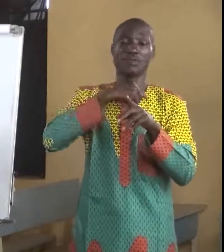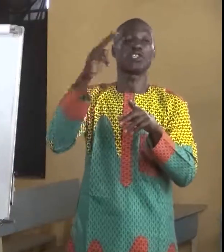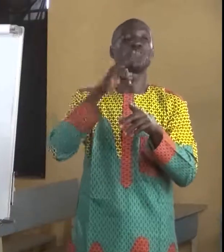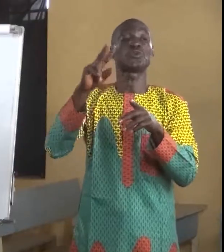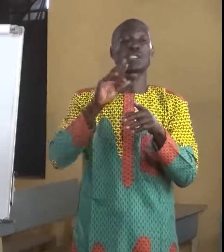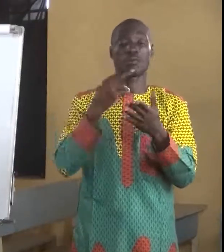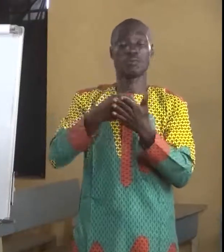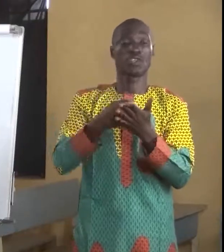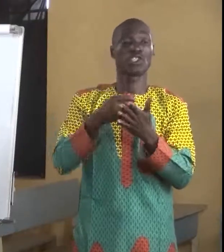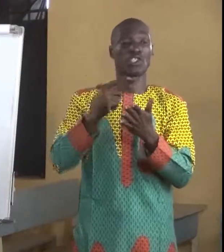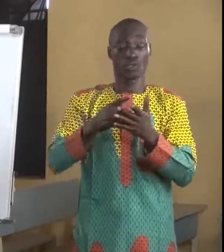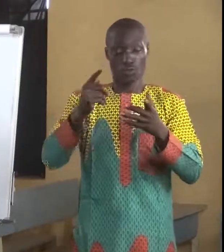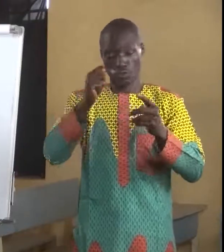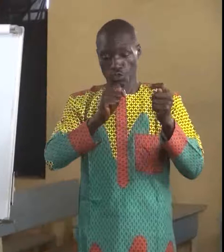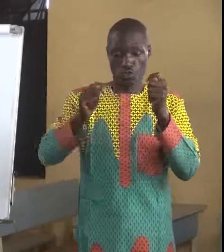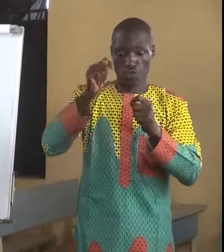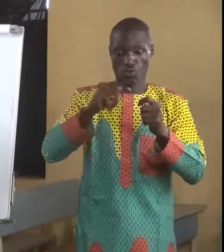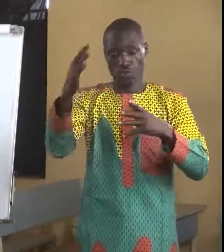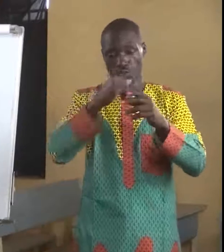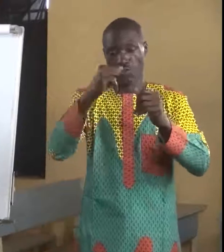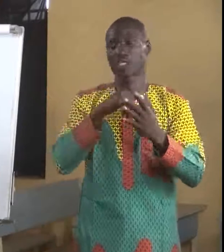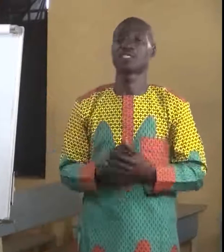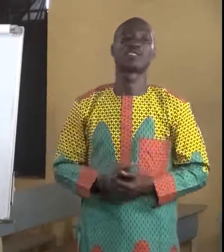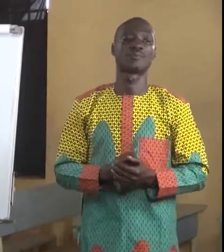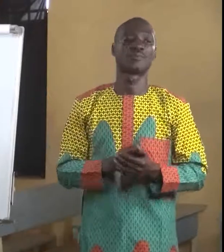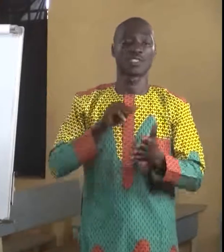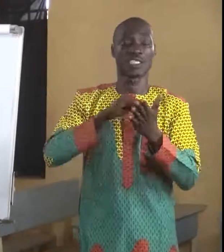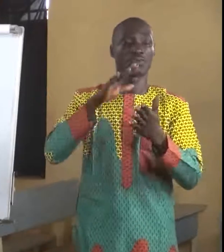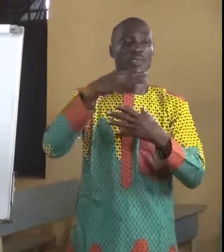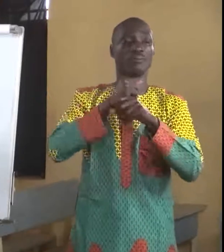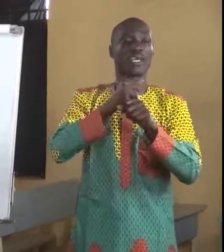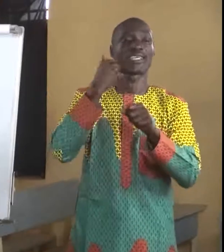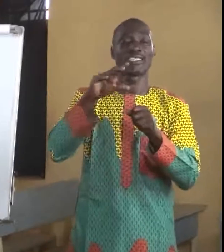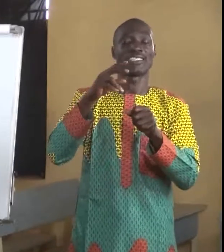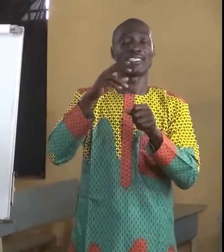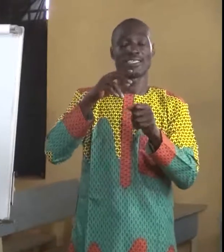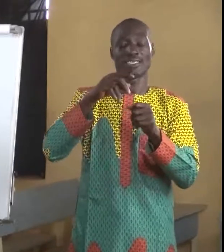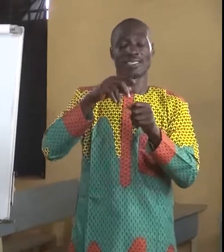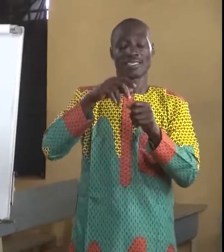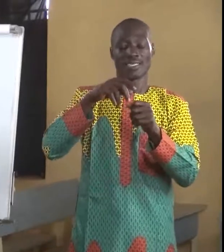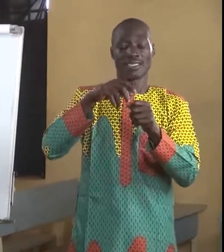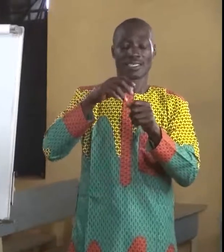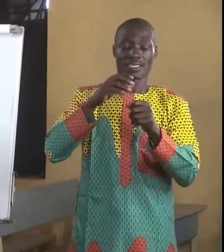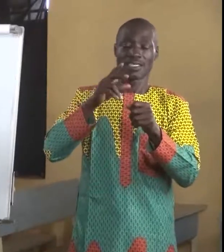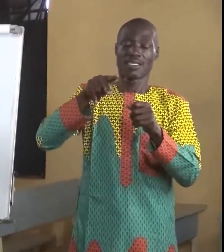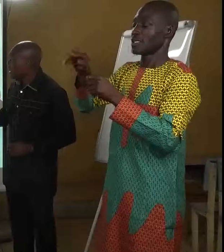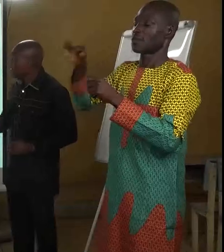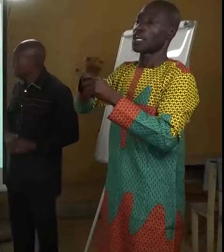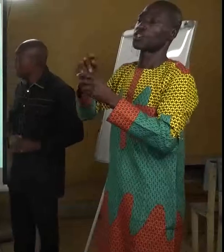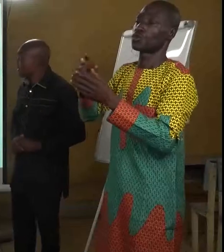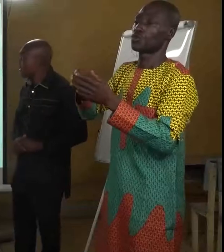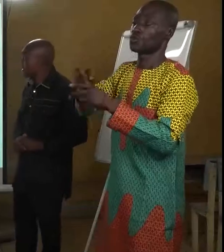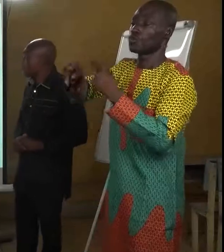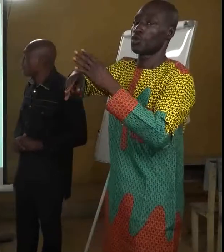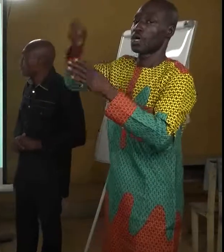available goods and services, it will now force the price of those eggs to go up. That is demand pull inflation. Now, the